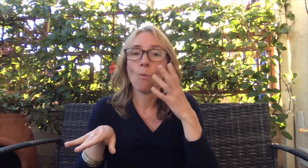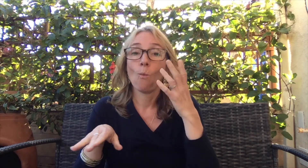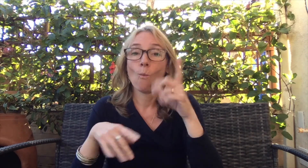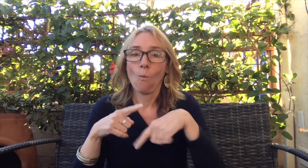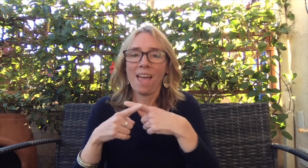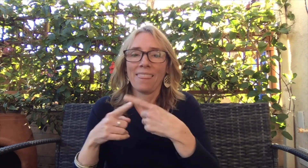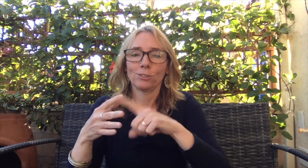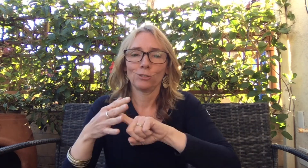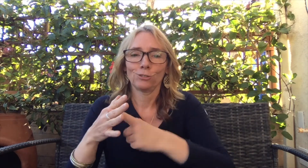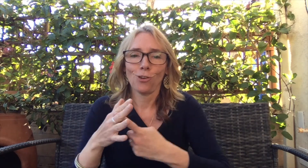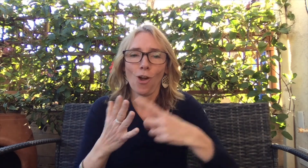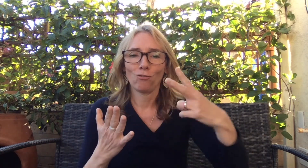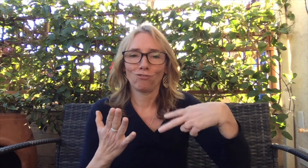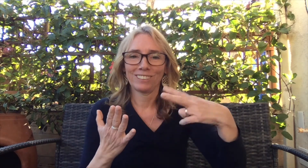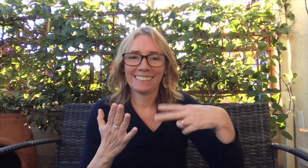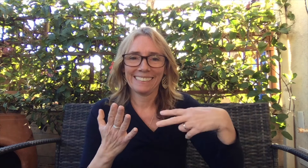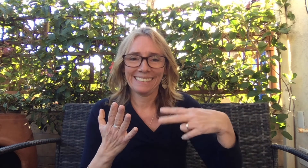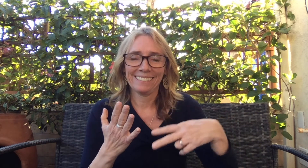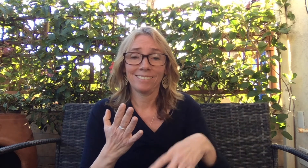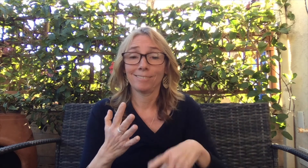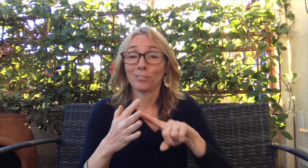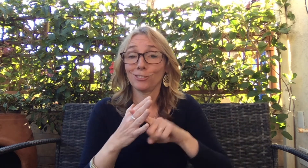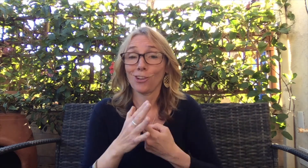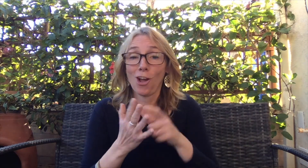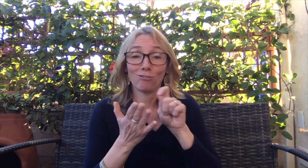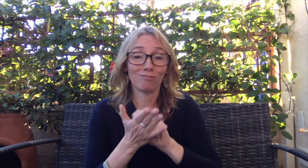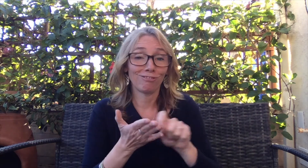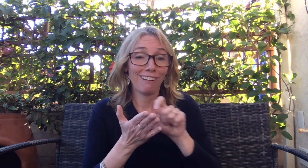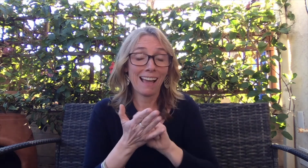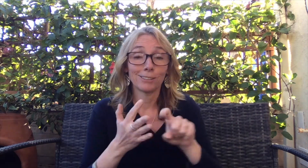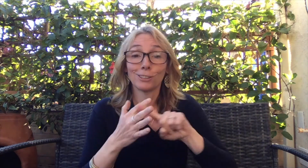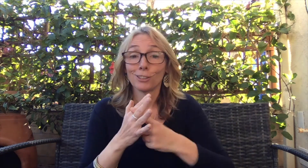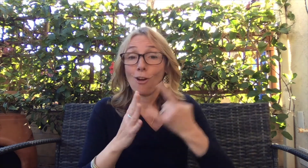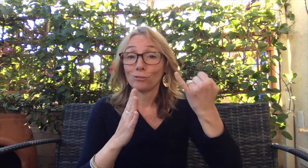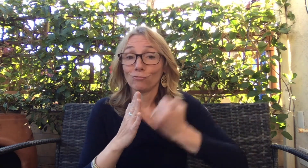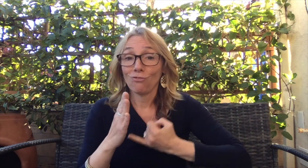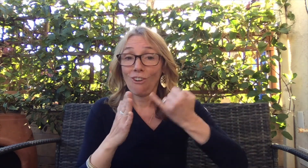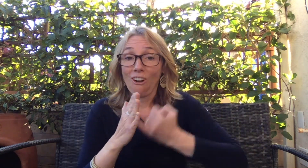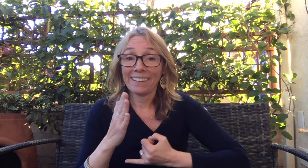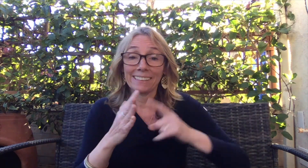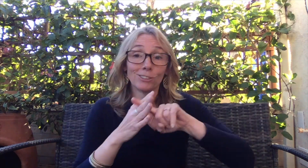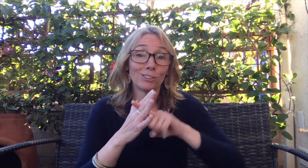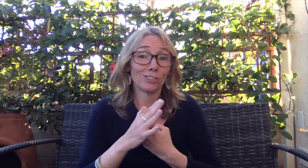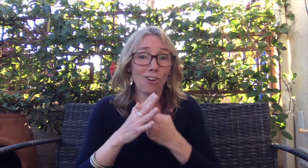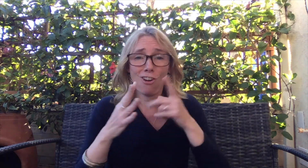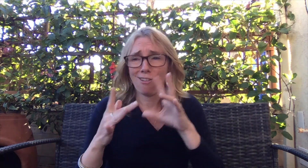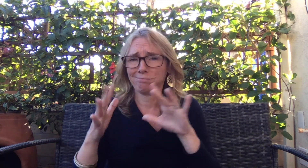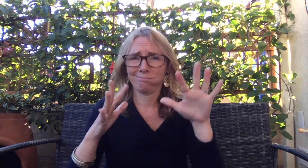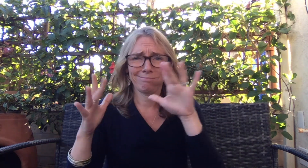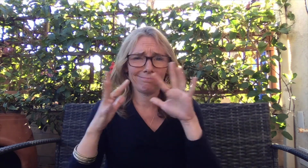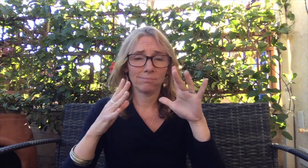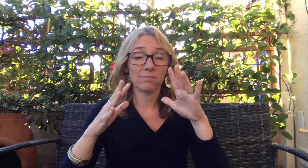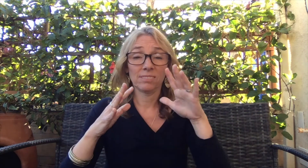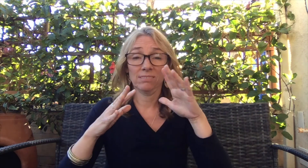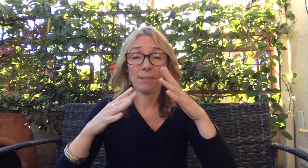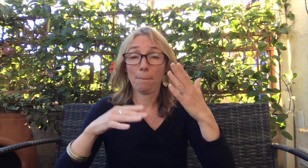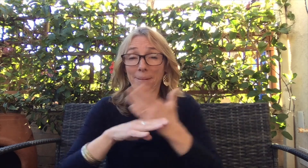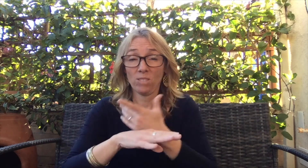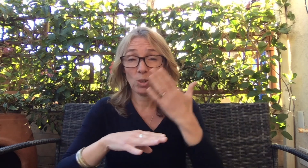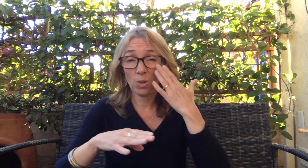that they have that level of confidence for when they do begin reading or writing or illustrating, whatever the